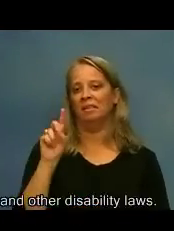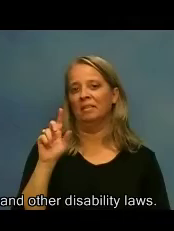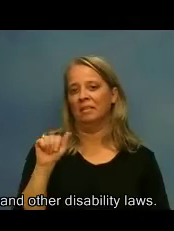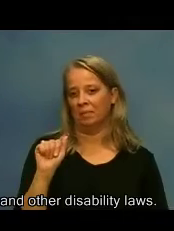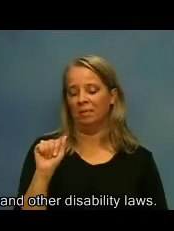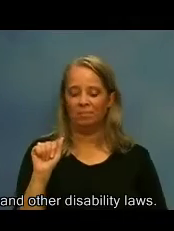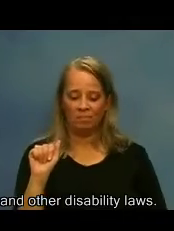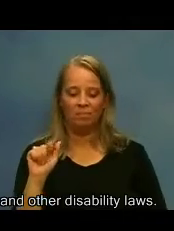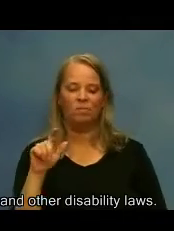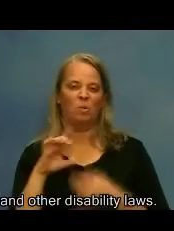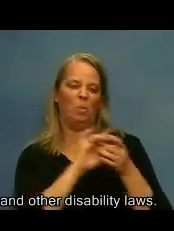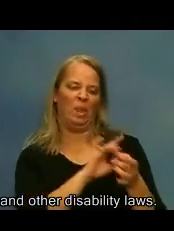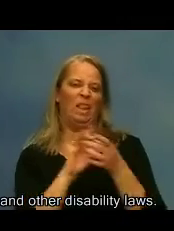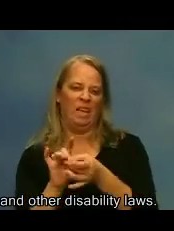And other disability laws.